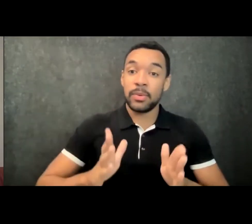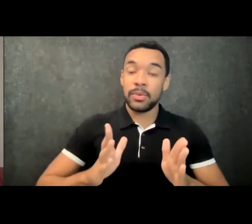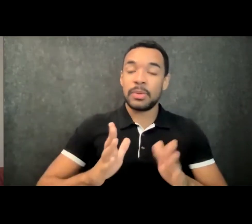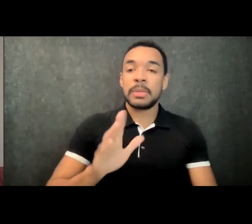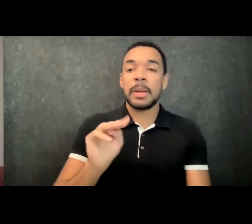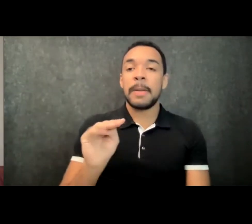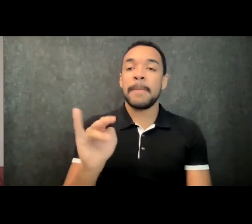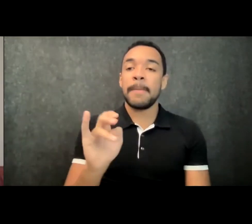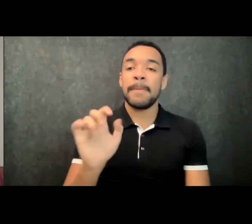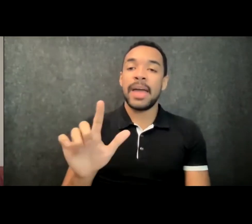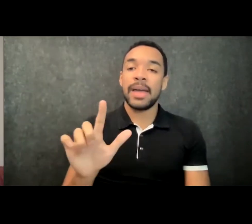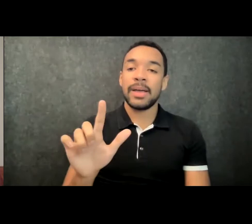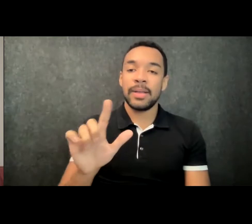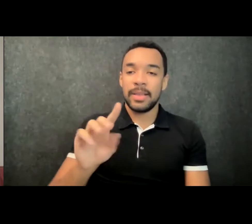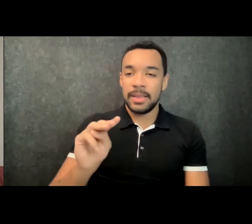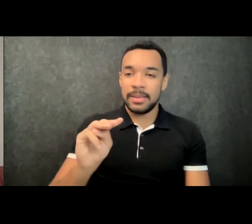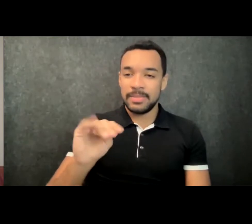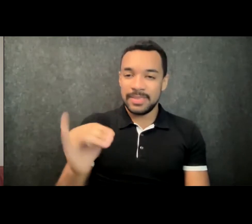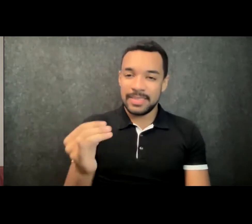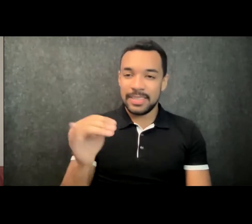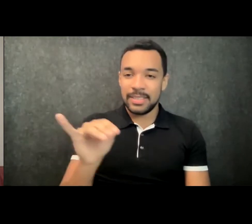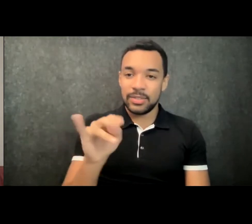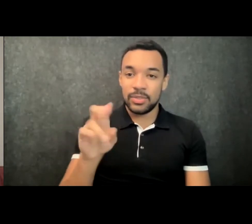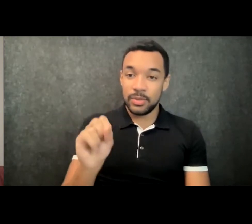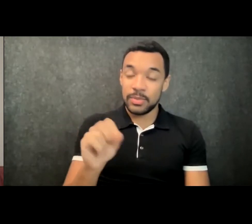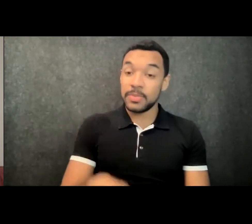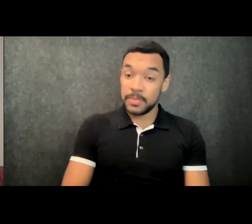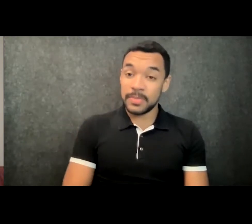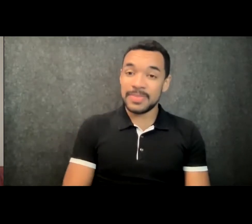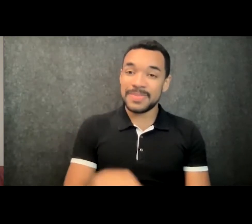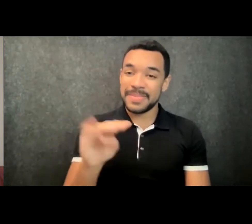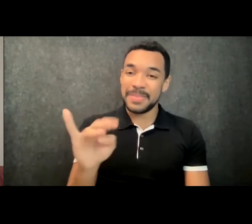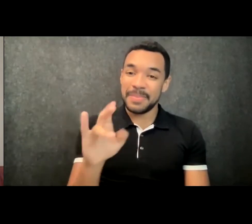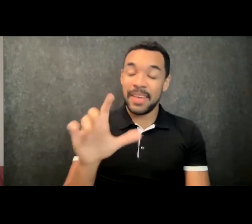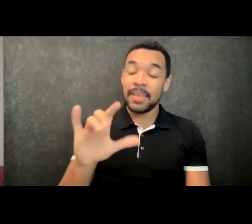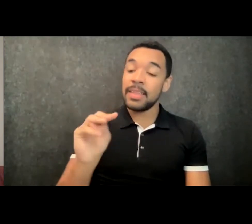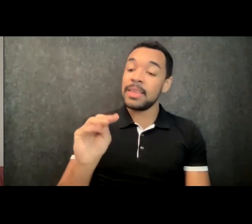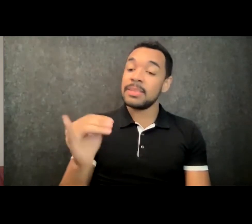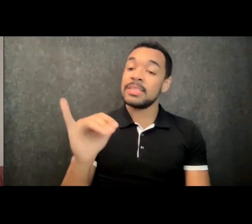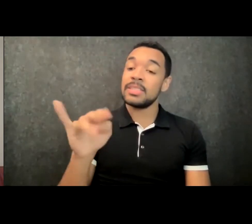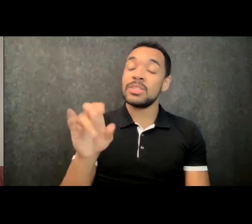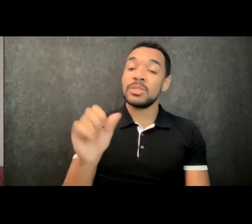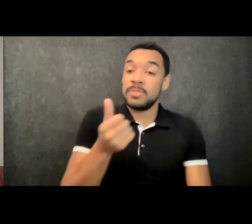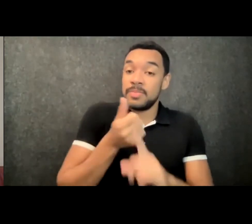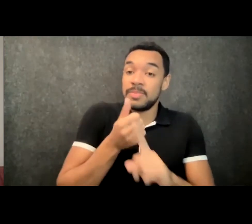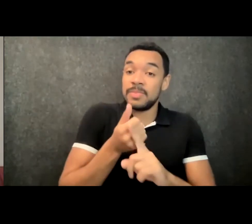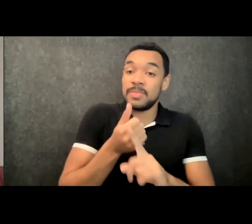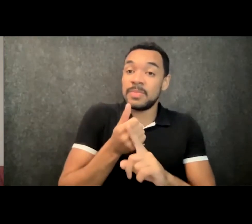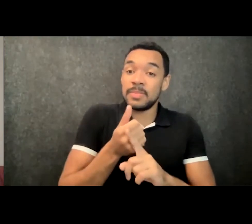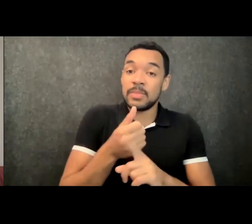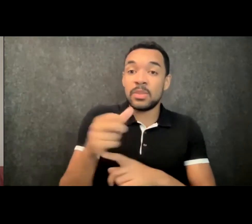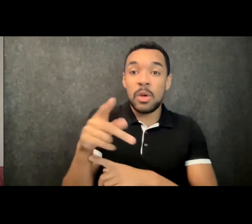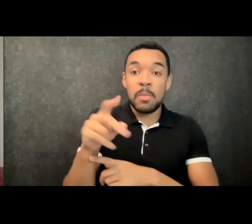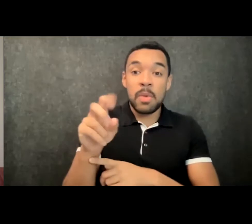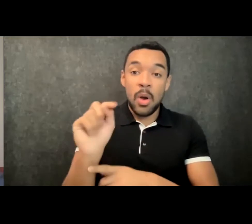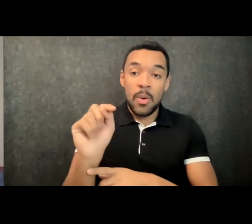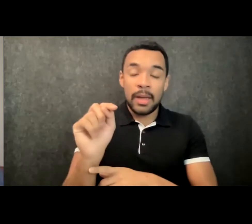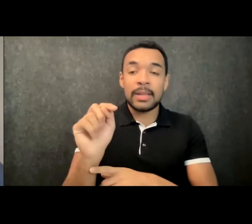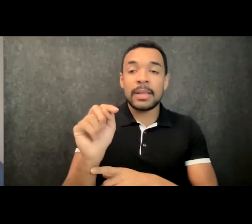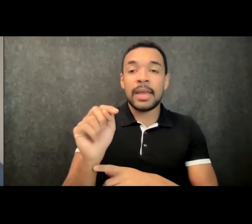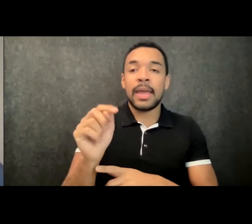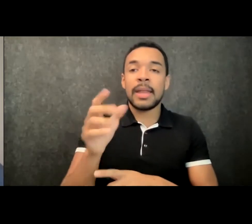Michal M.J. Jones. Michal M.J. Jones is a poet and parent in